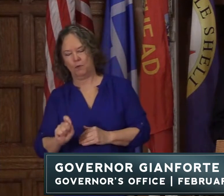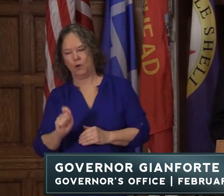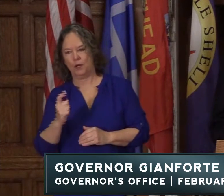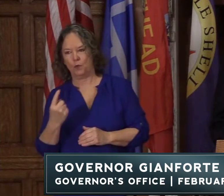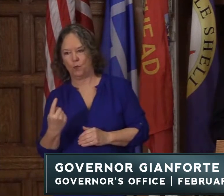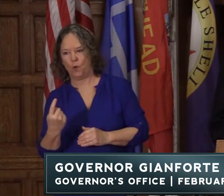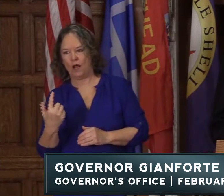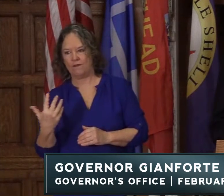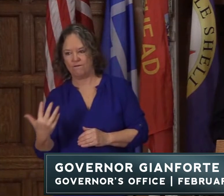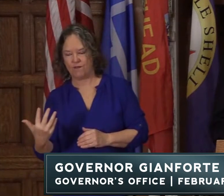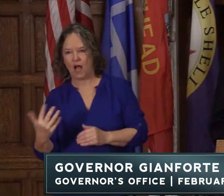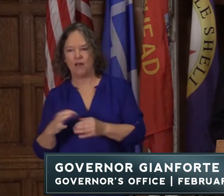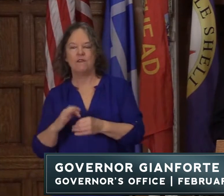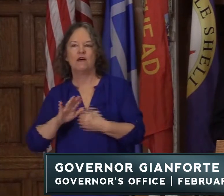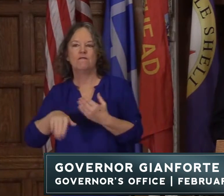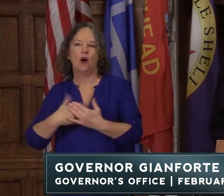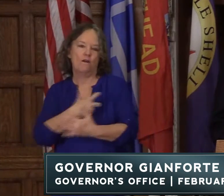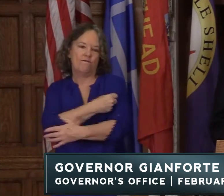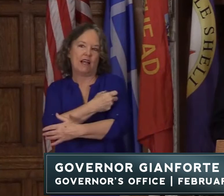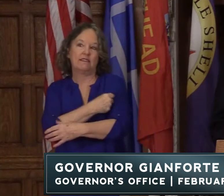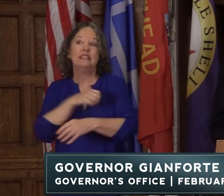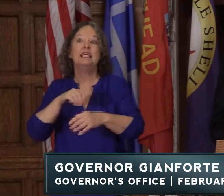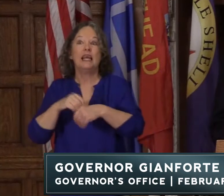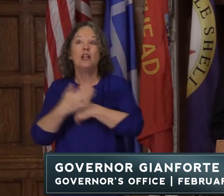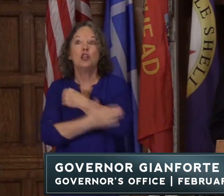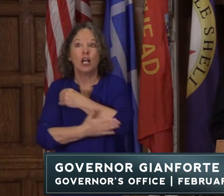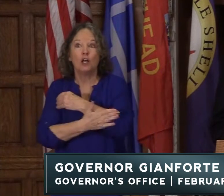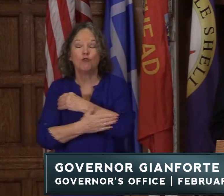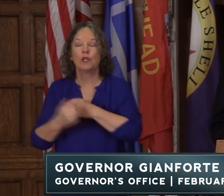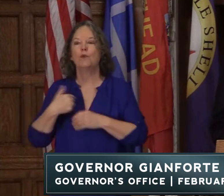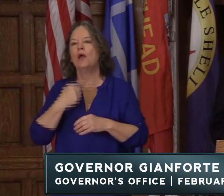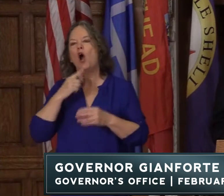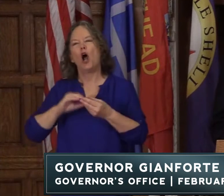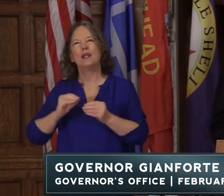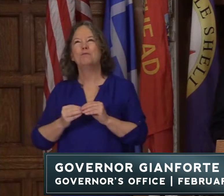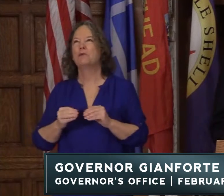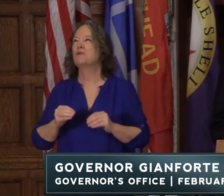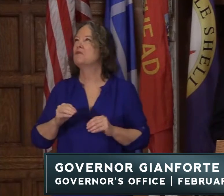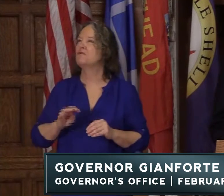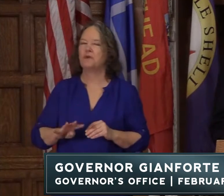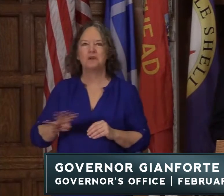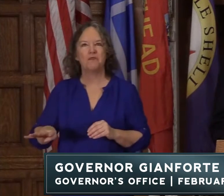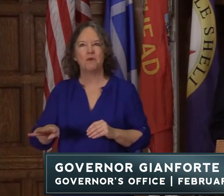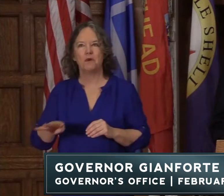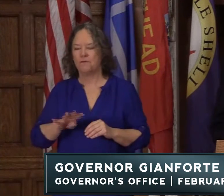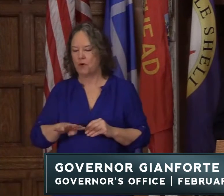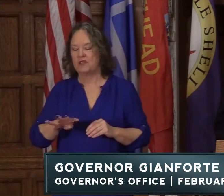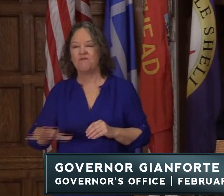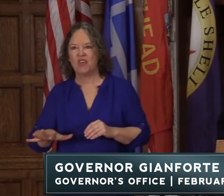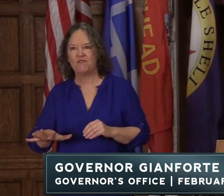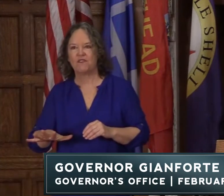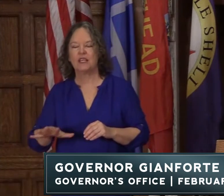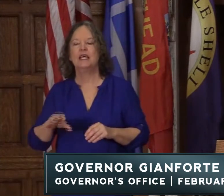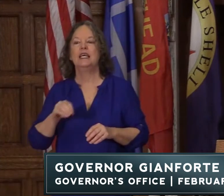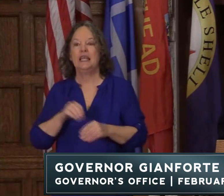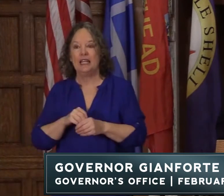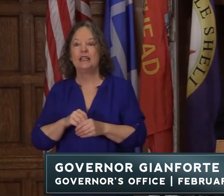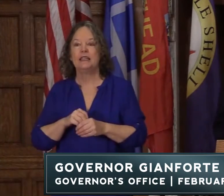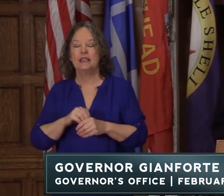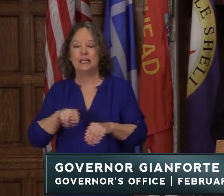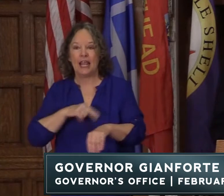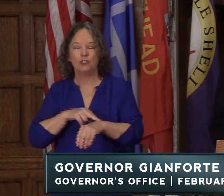0.15 of all the vaccines in the country. We're ranked 44th or 45th nationally in terms of our per capita